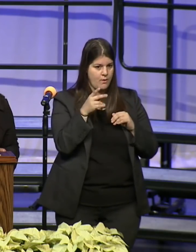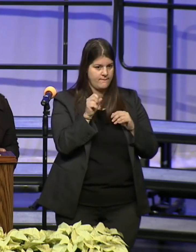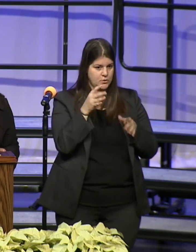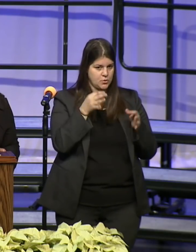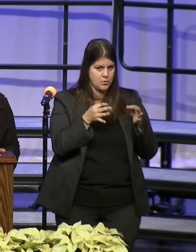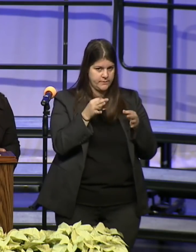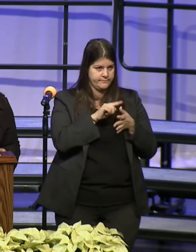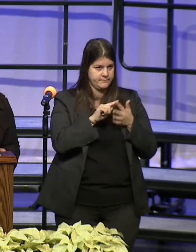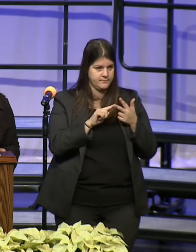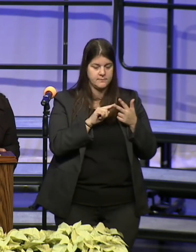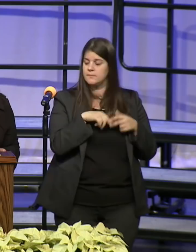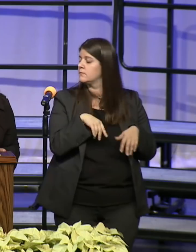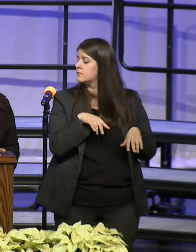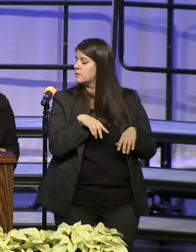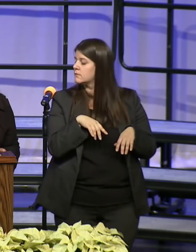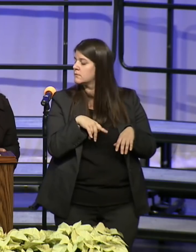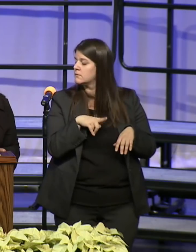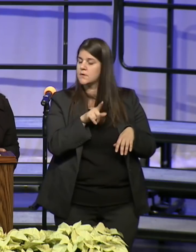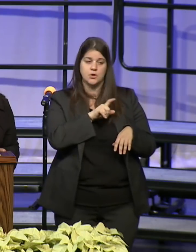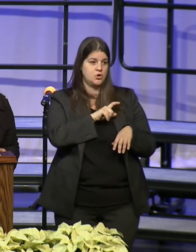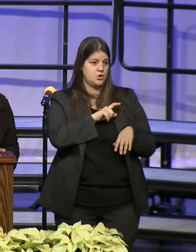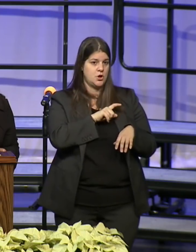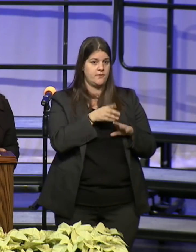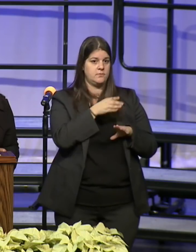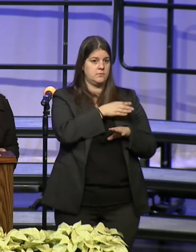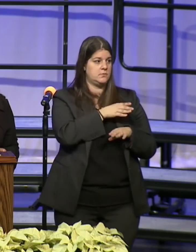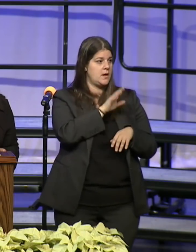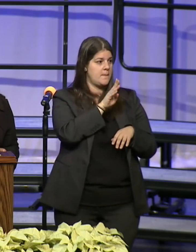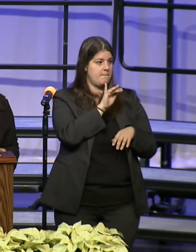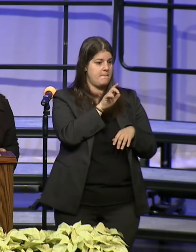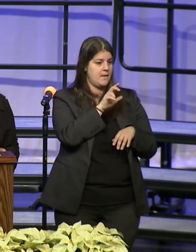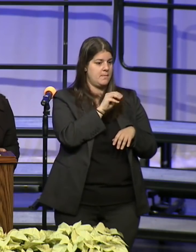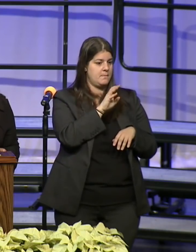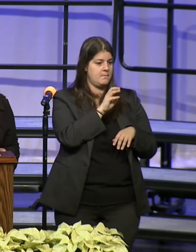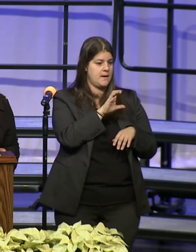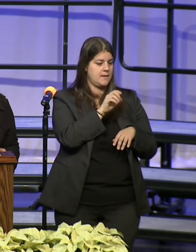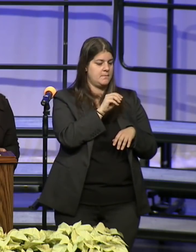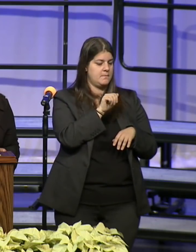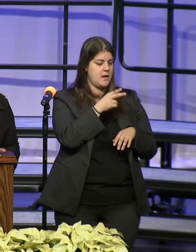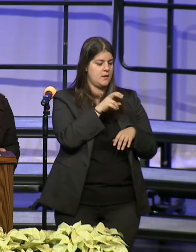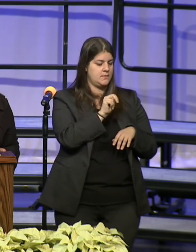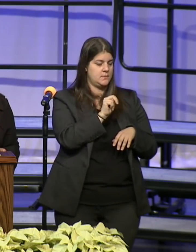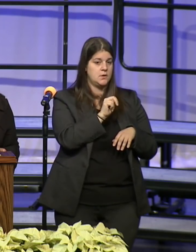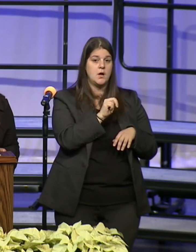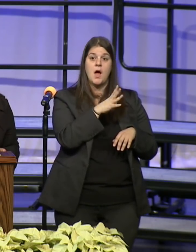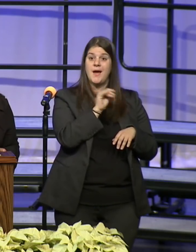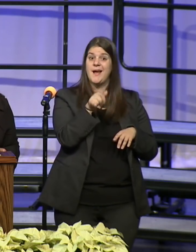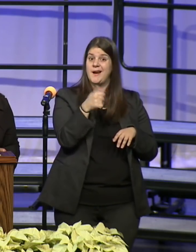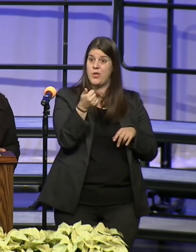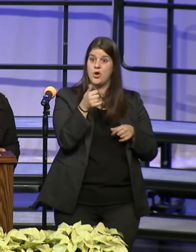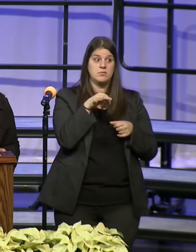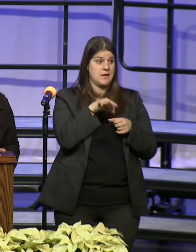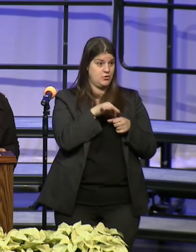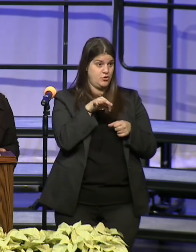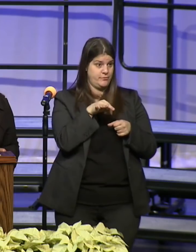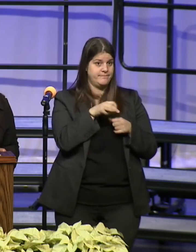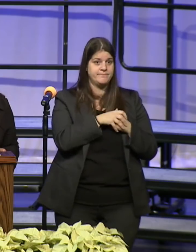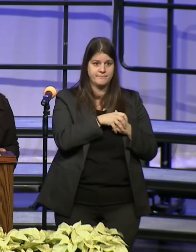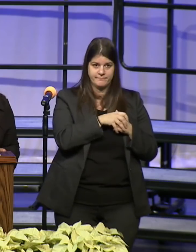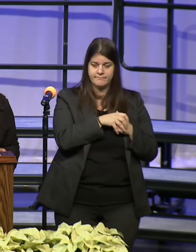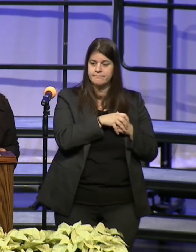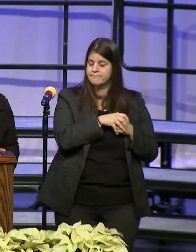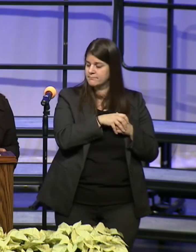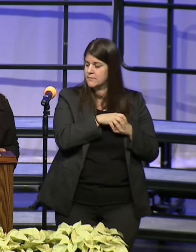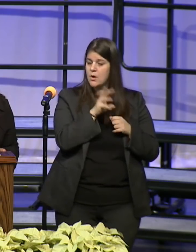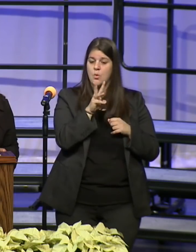Court, former Sheriff Bill McMahon, Sheriff Marcus Harris, that's another historic election,